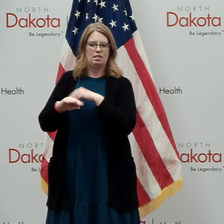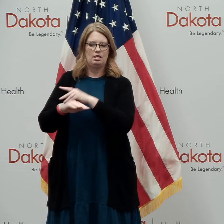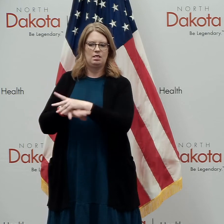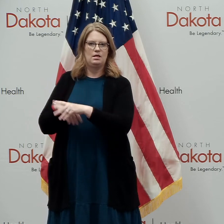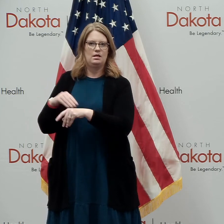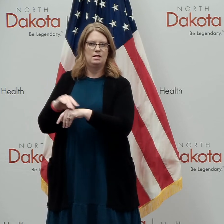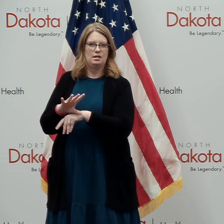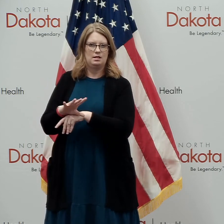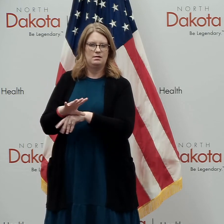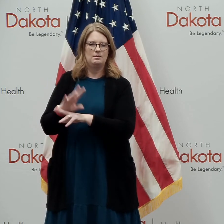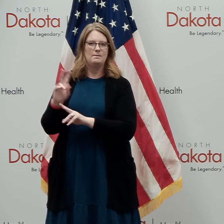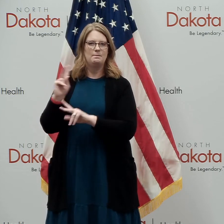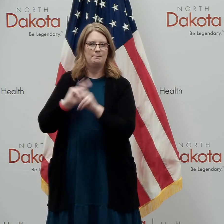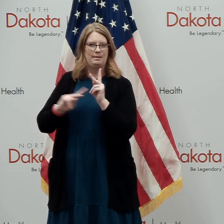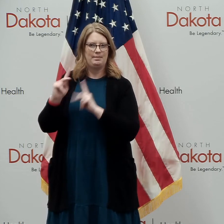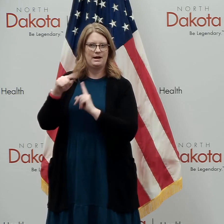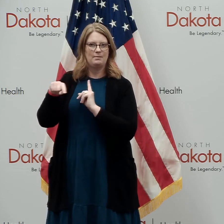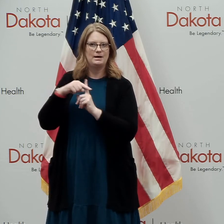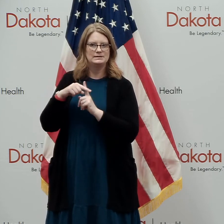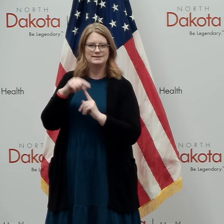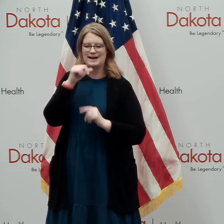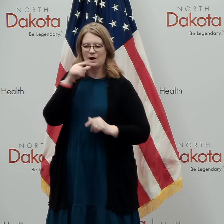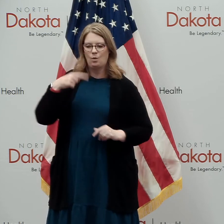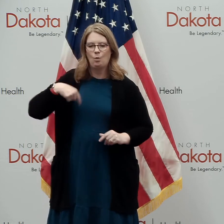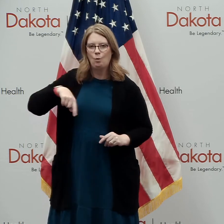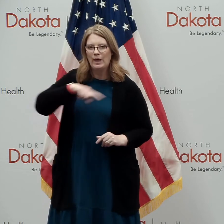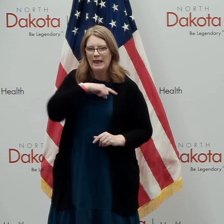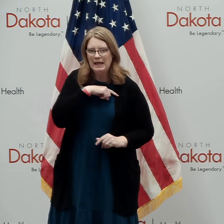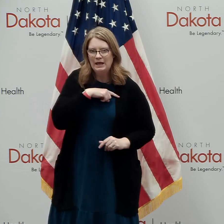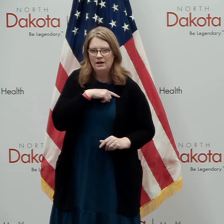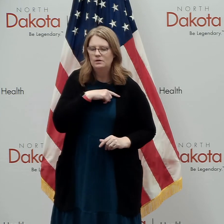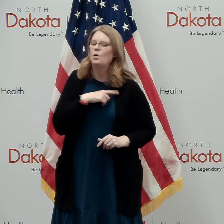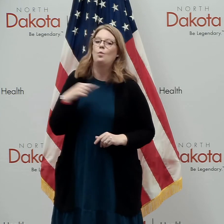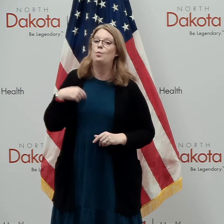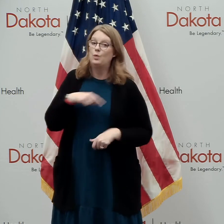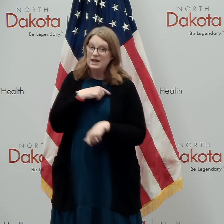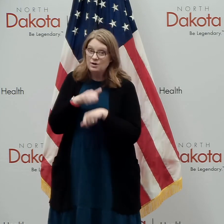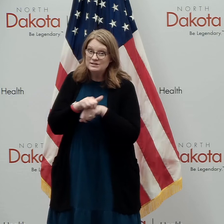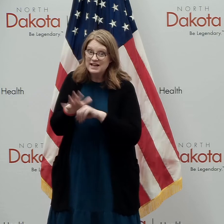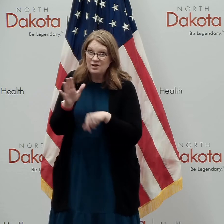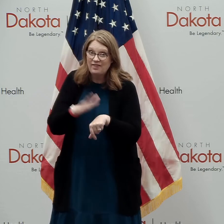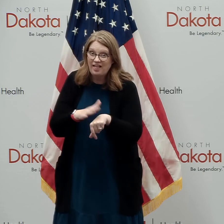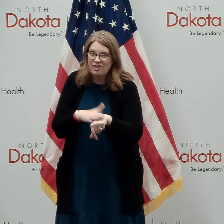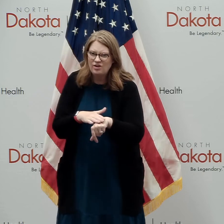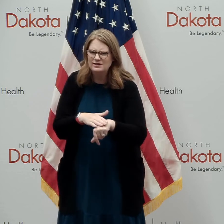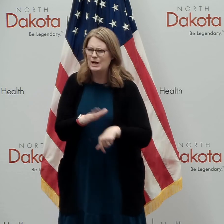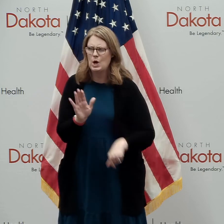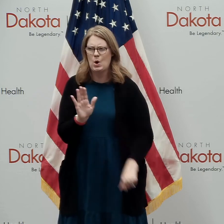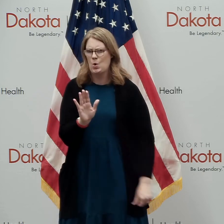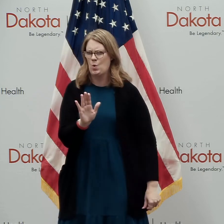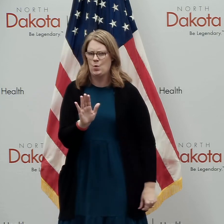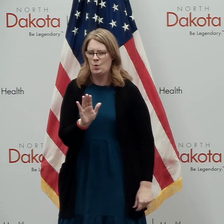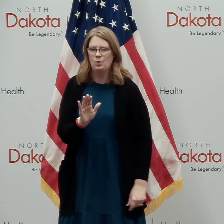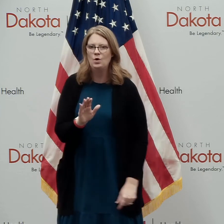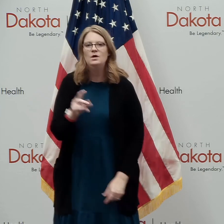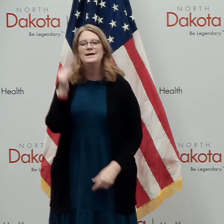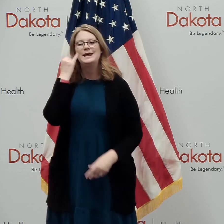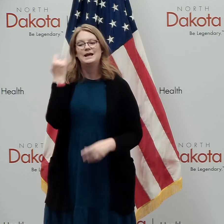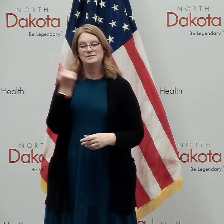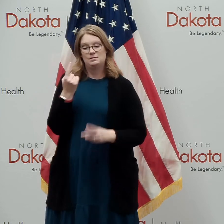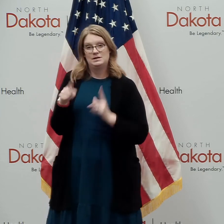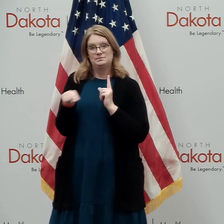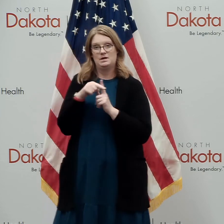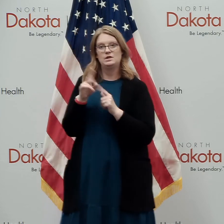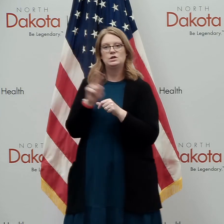positive. And I say we, meaning not we, because we wouldn't be sending out the alerts. When someone is positive and they're using Care-19